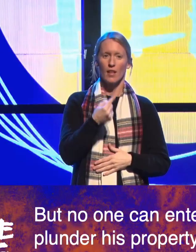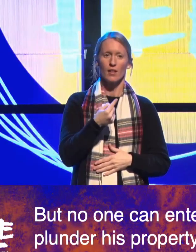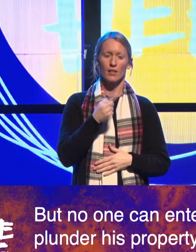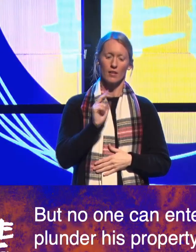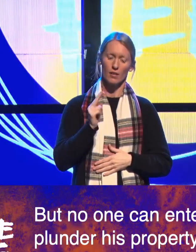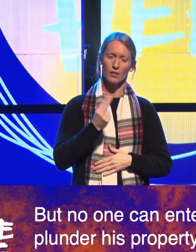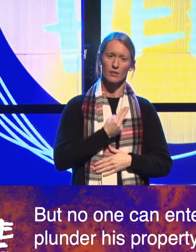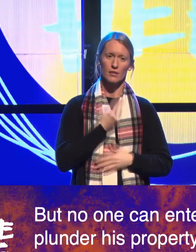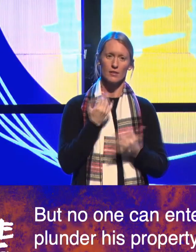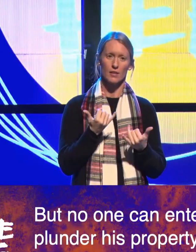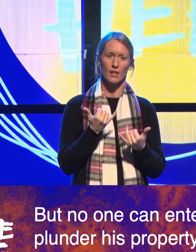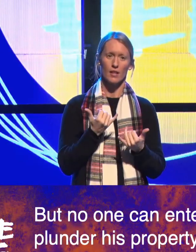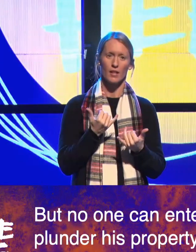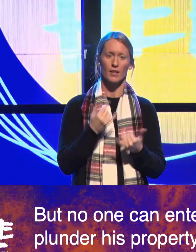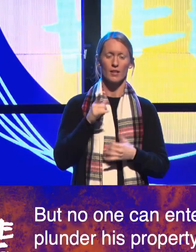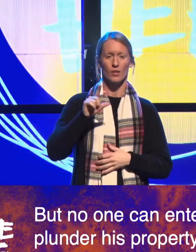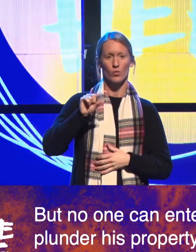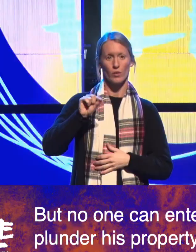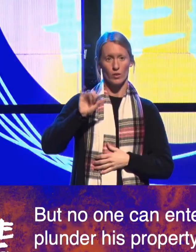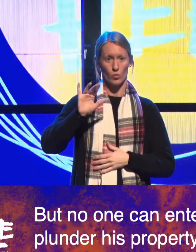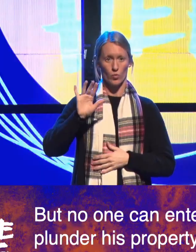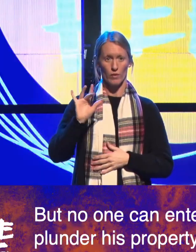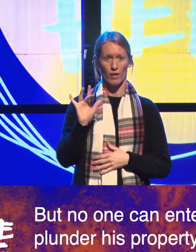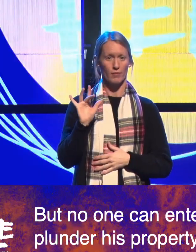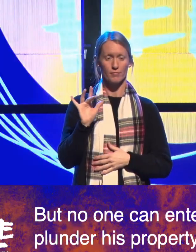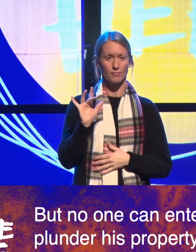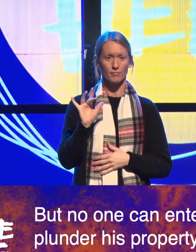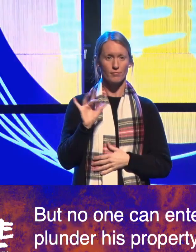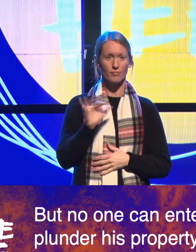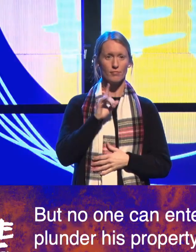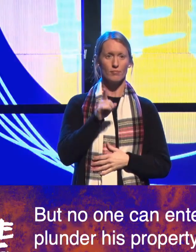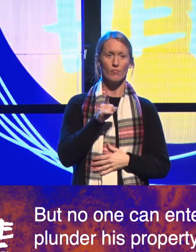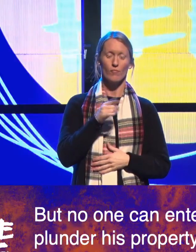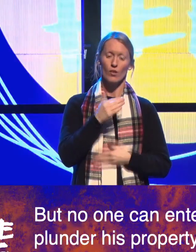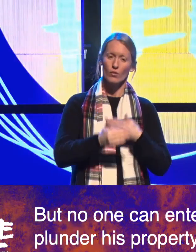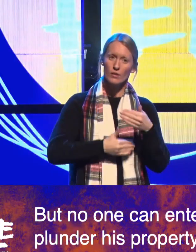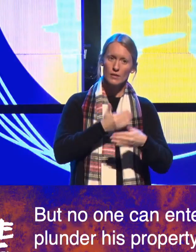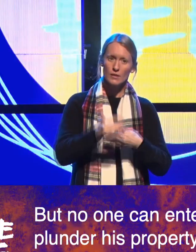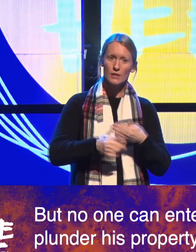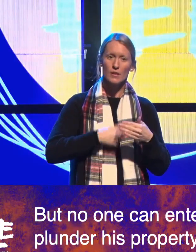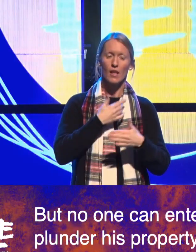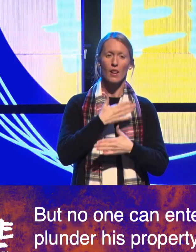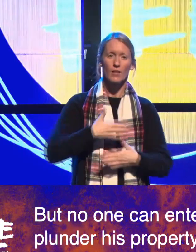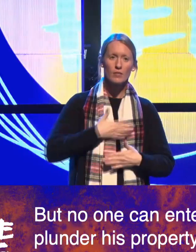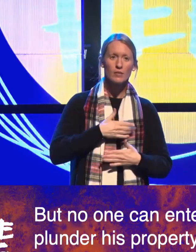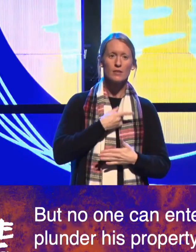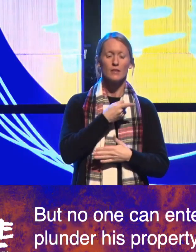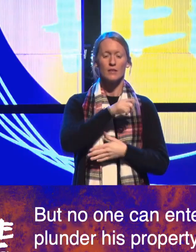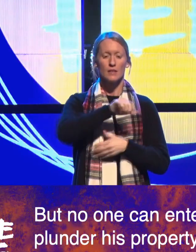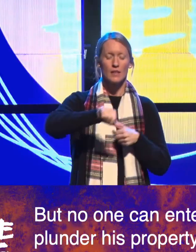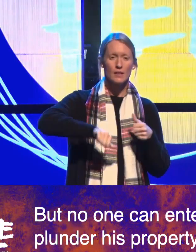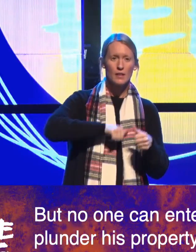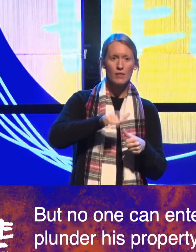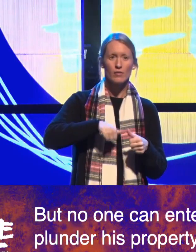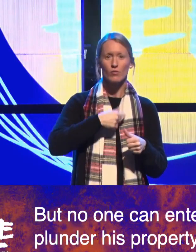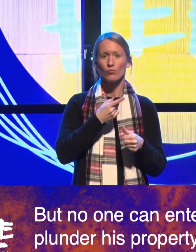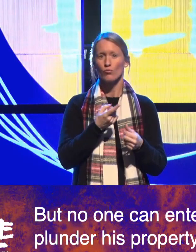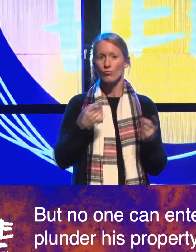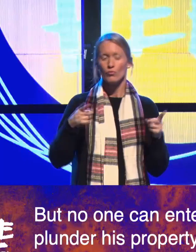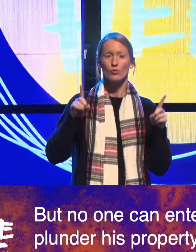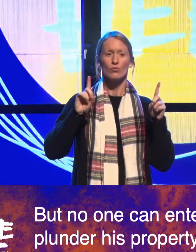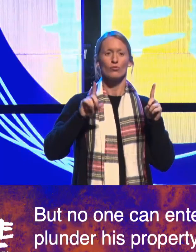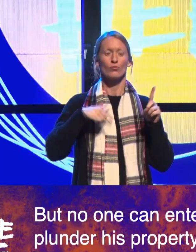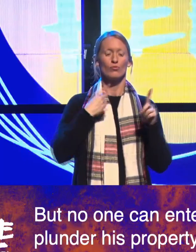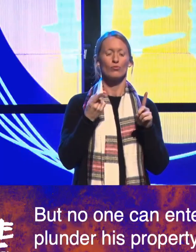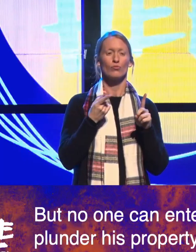2025. I think as we've gone through things like the Enlightenment and the Industrial Revolution and the Scientific Revolution, like it should